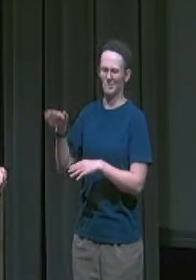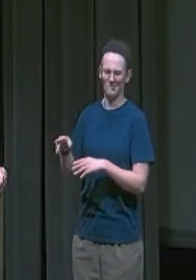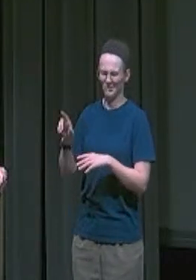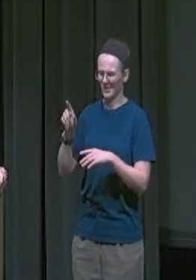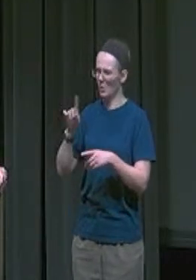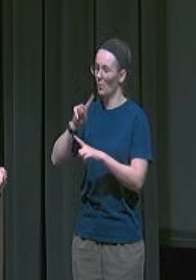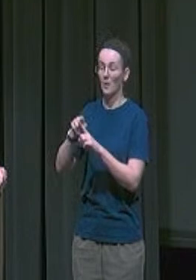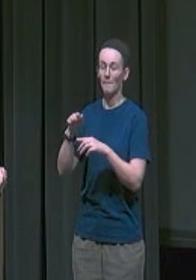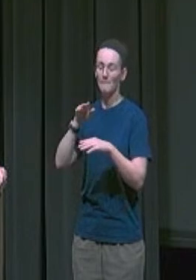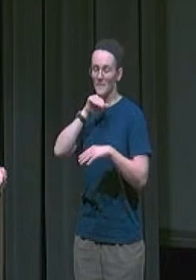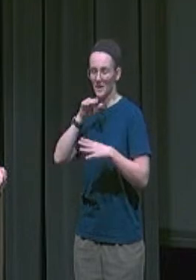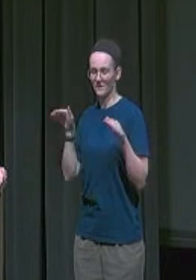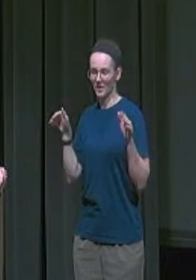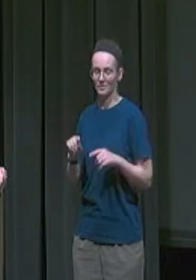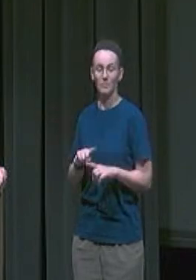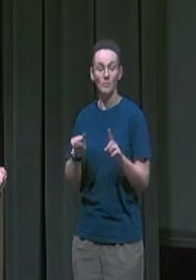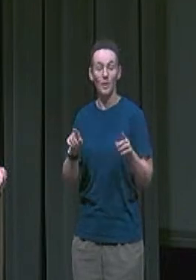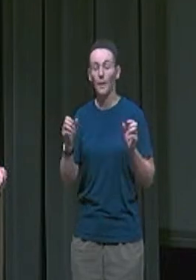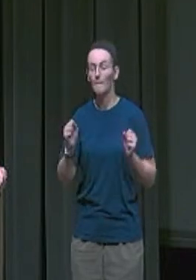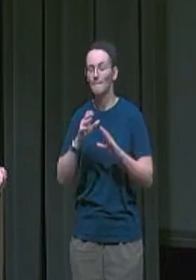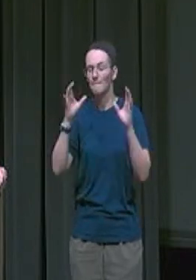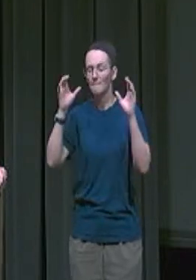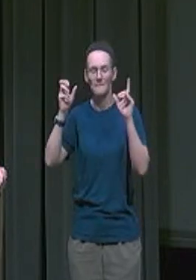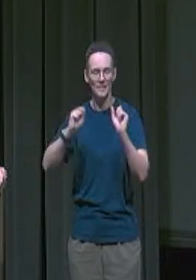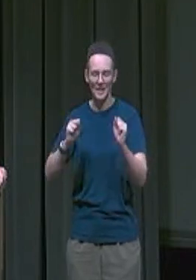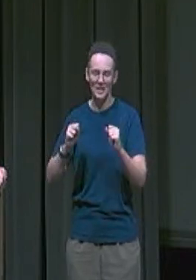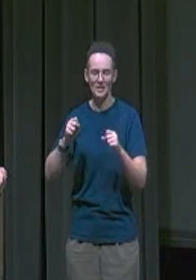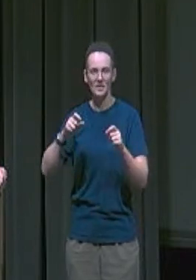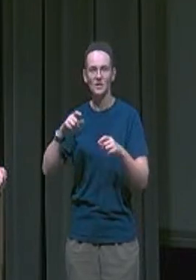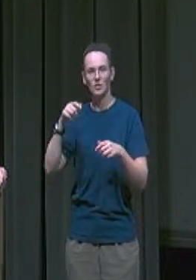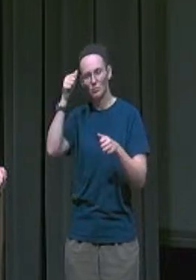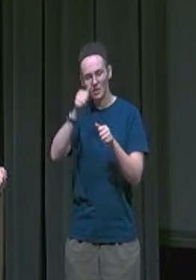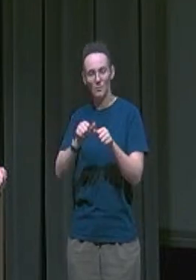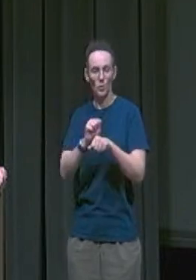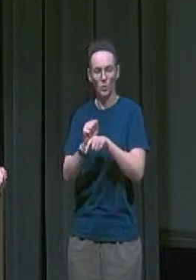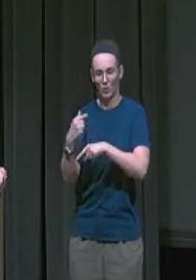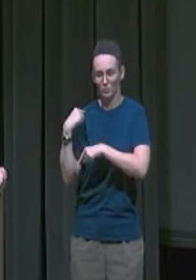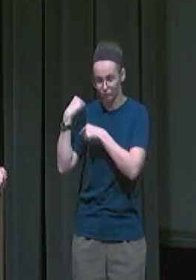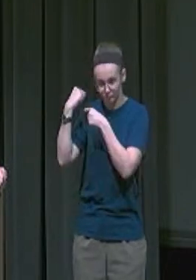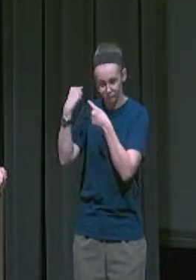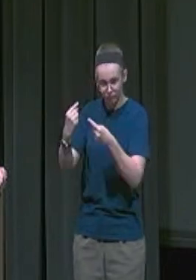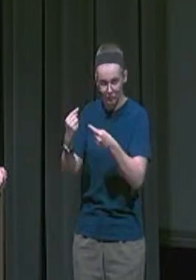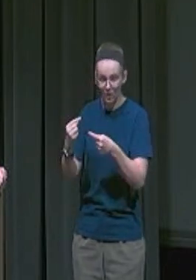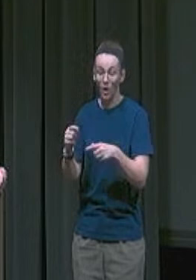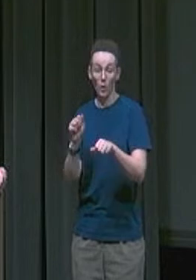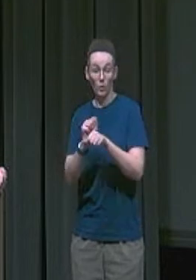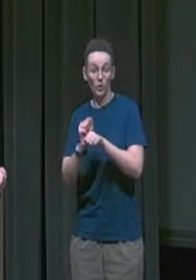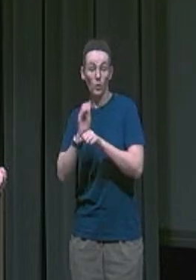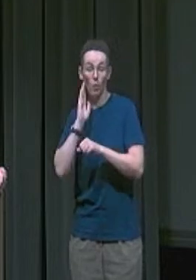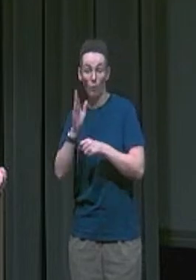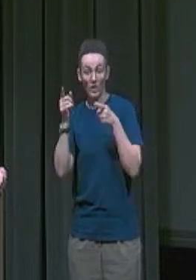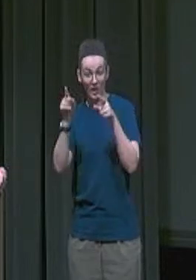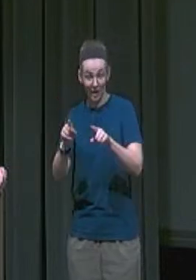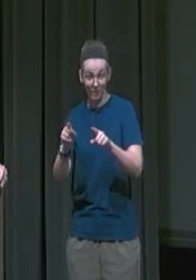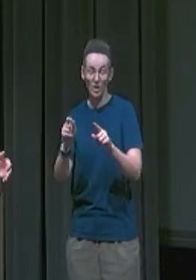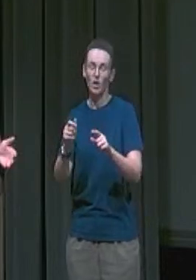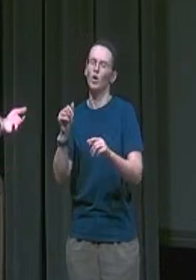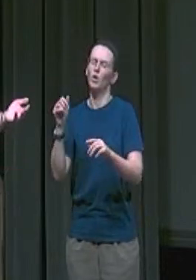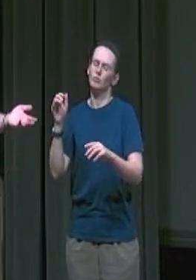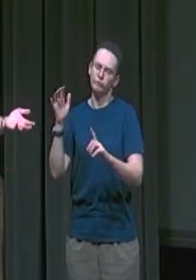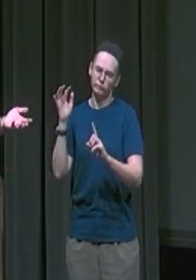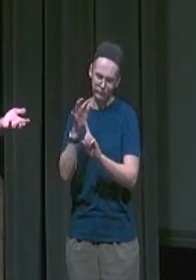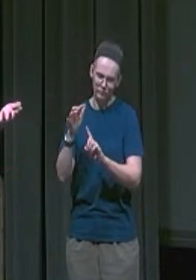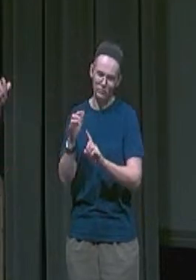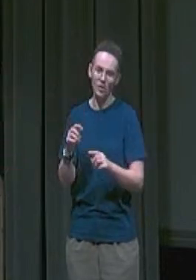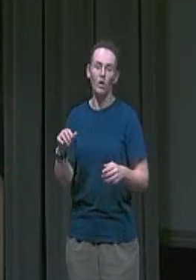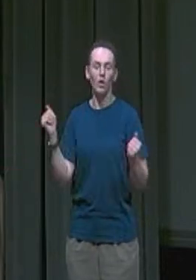amazing to think of the work that has been done. It is even more amazing to think of the work that will be done and all